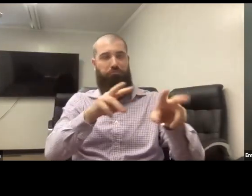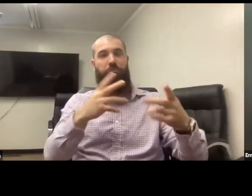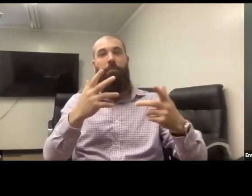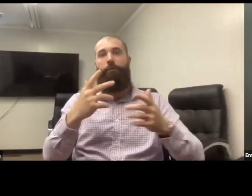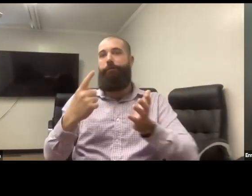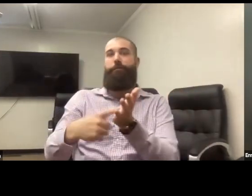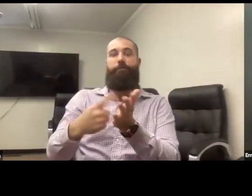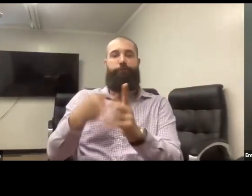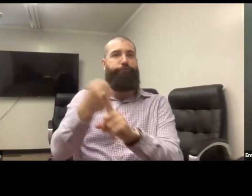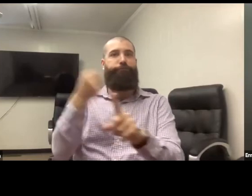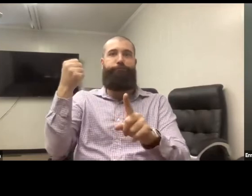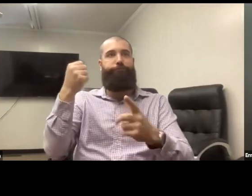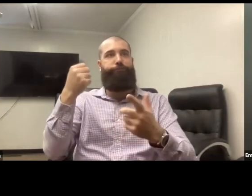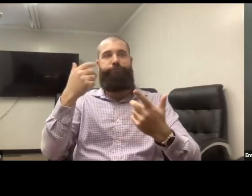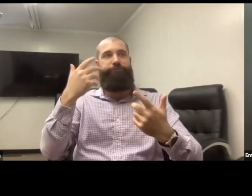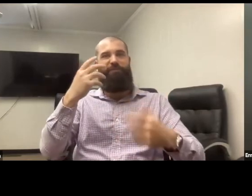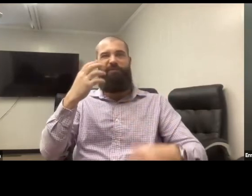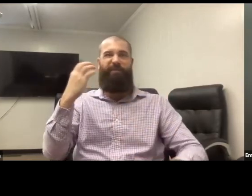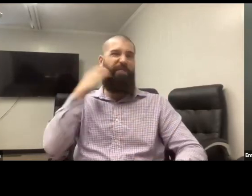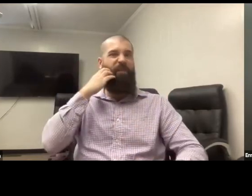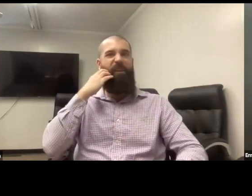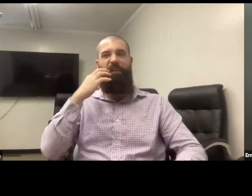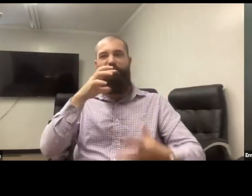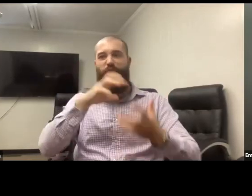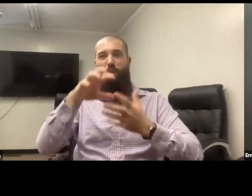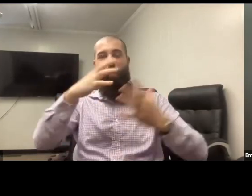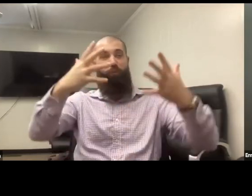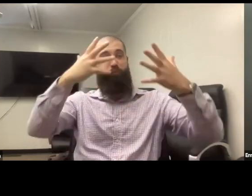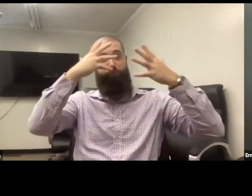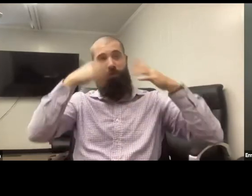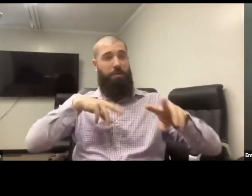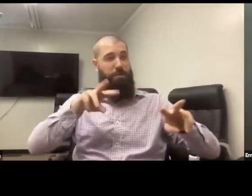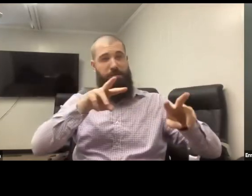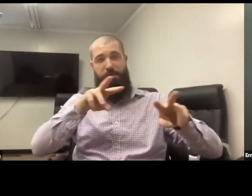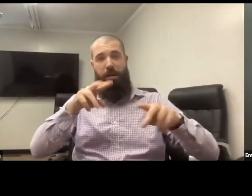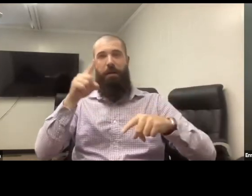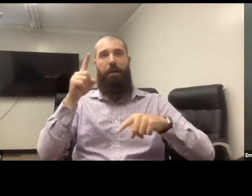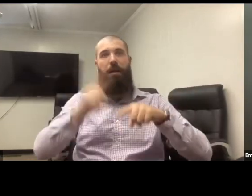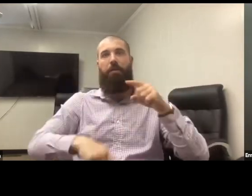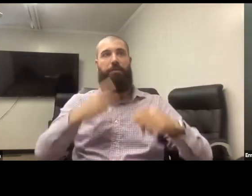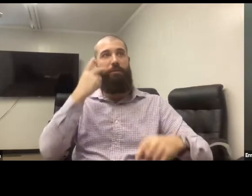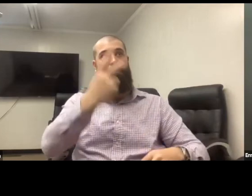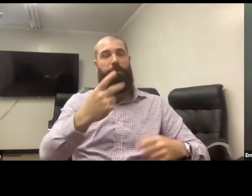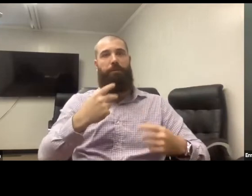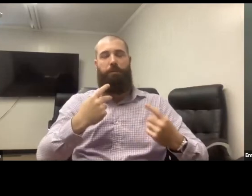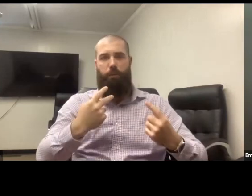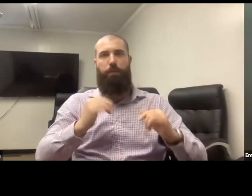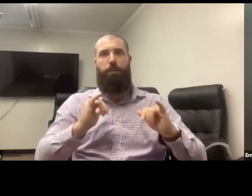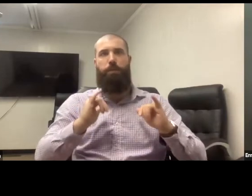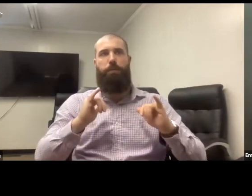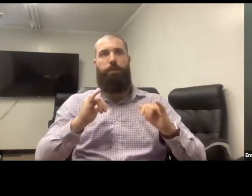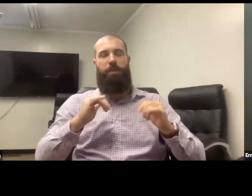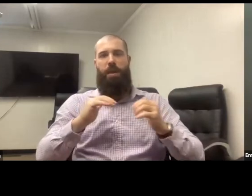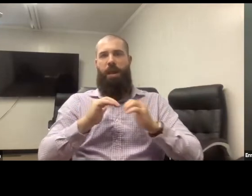possibly, if I could see someone, then that was fine. But if it was a situation where the smoke was really thick and we could not even see each